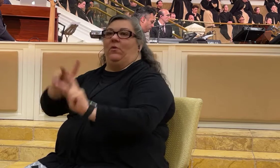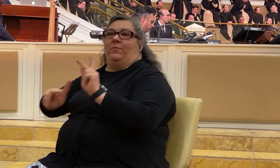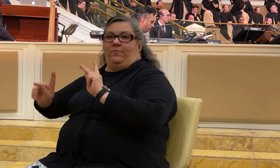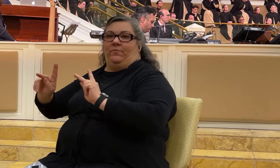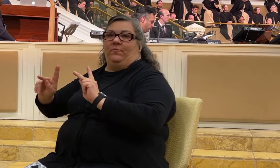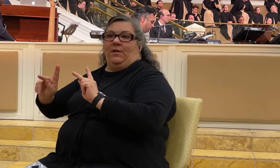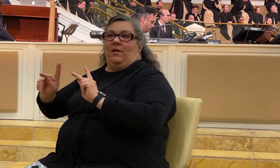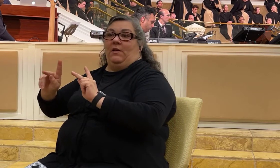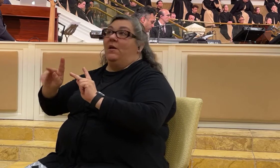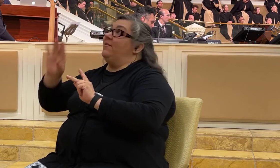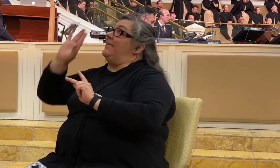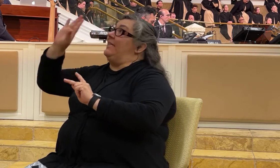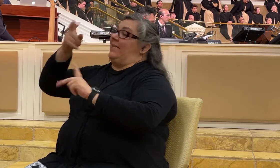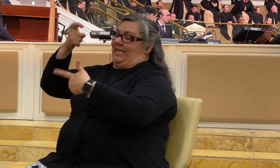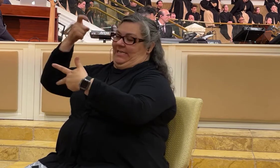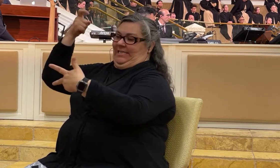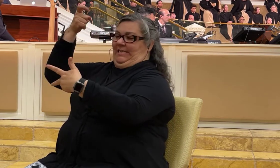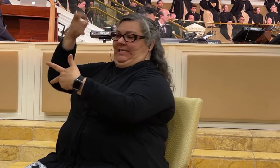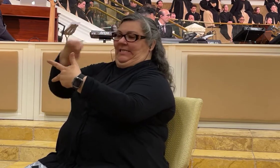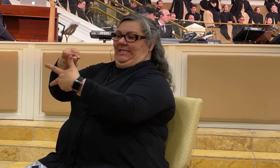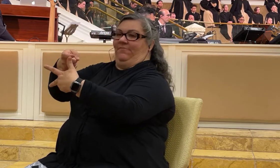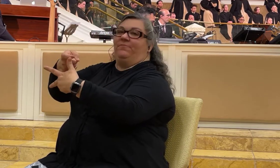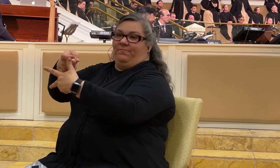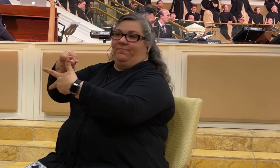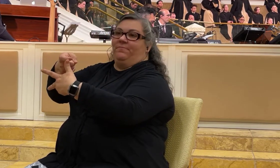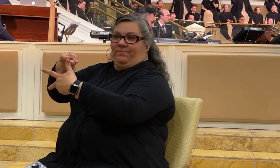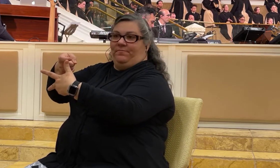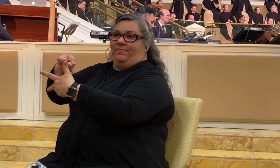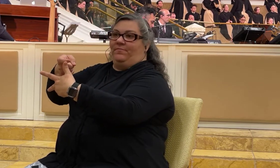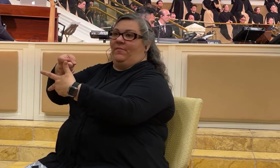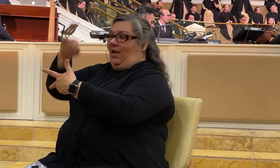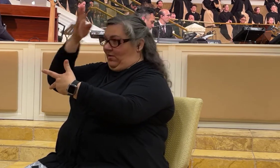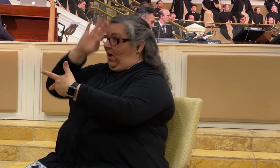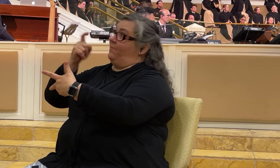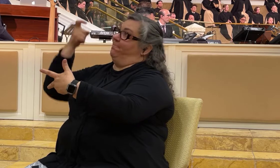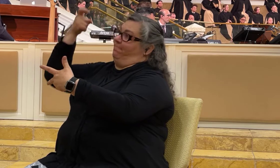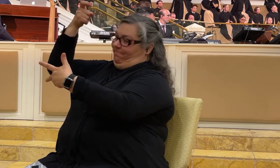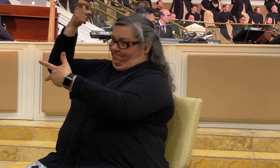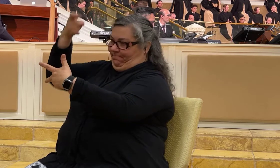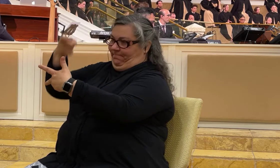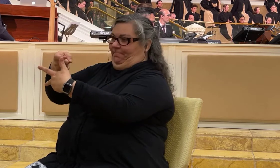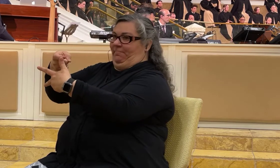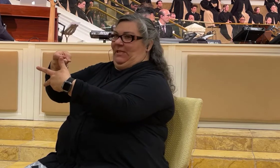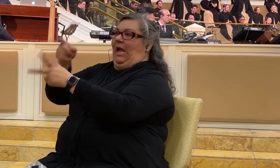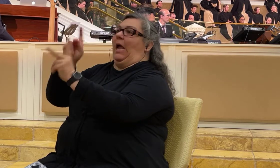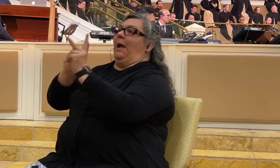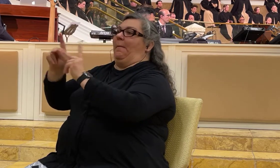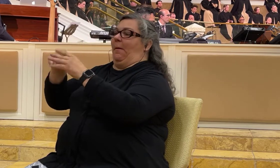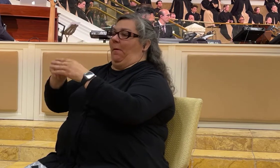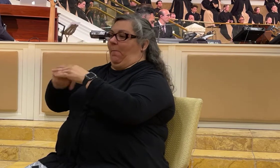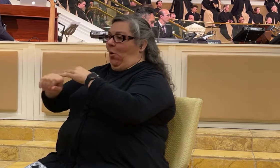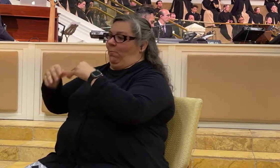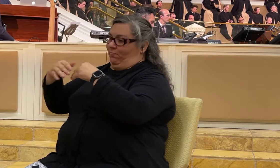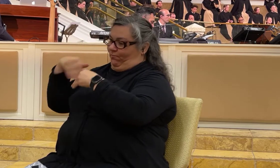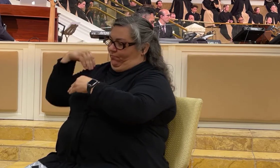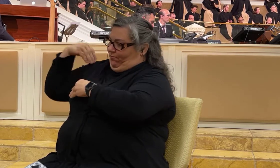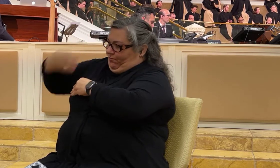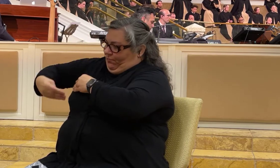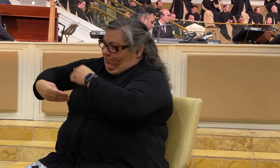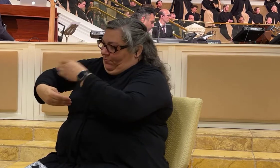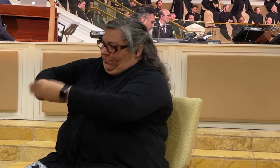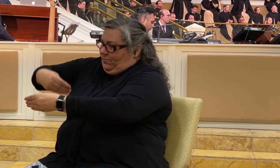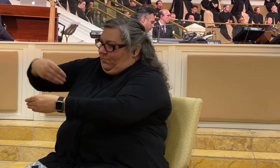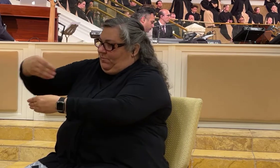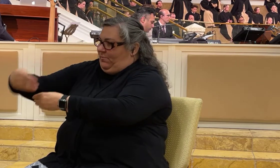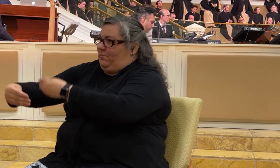was God's gift to Abraham and God's gift to the people that came after him. They